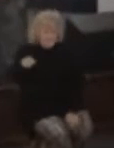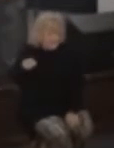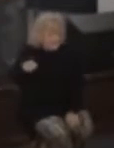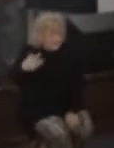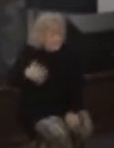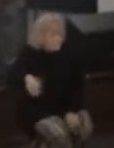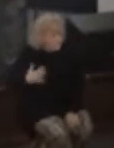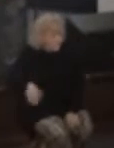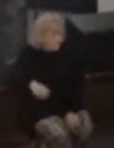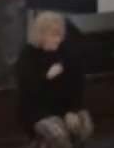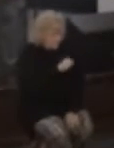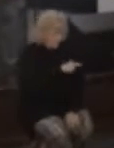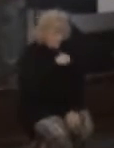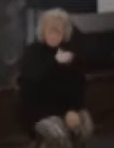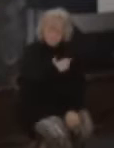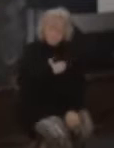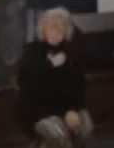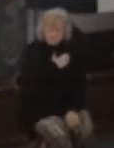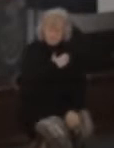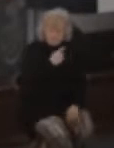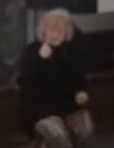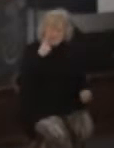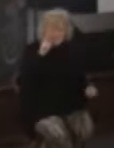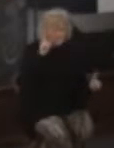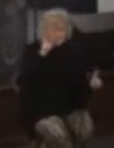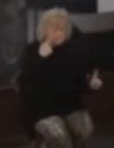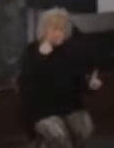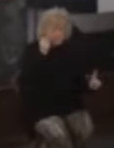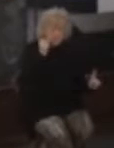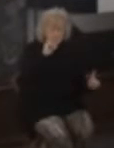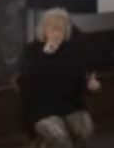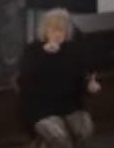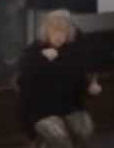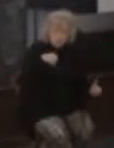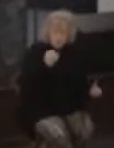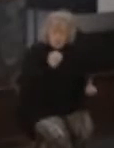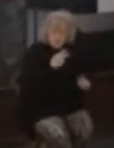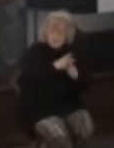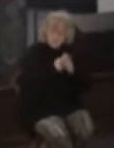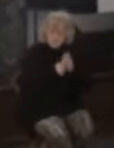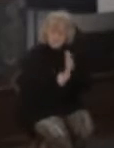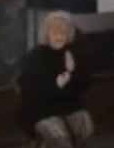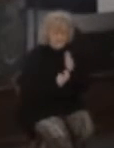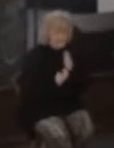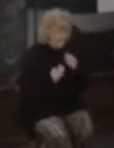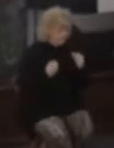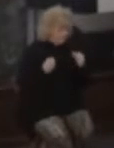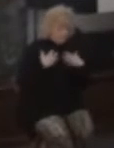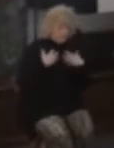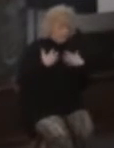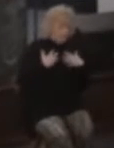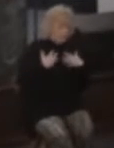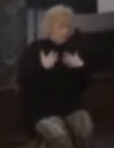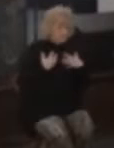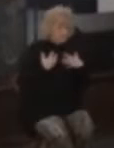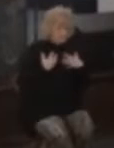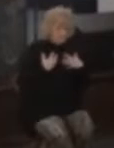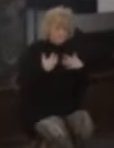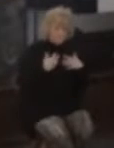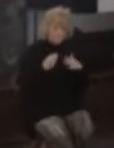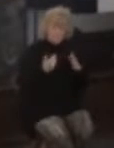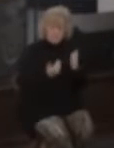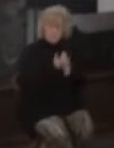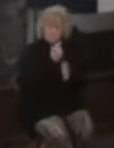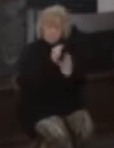enjoy any of it because he's all caught up in jealousy and fear. You know, in the New Testament, the church